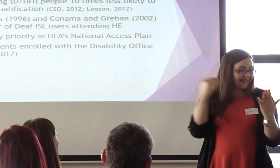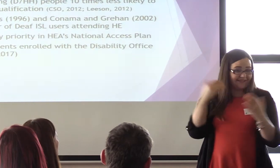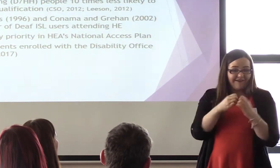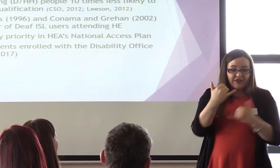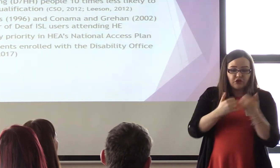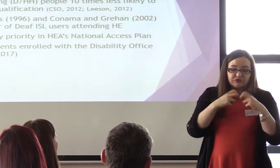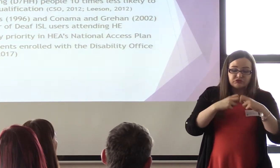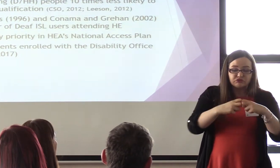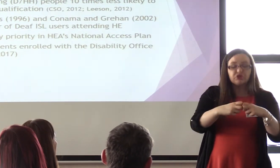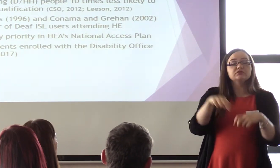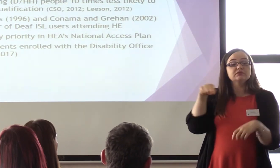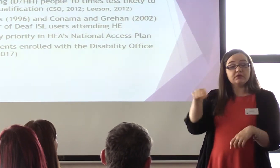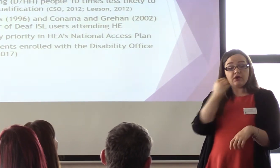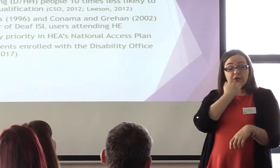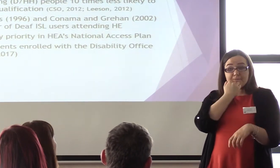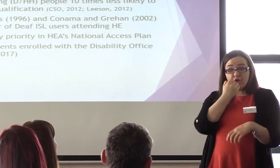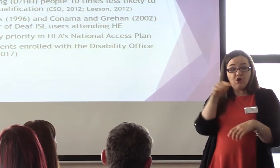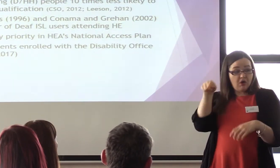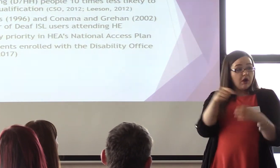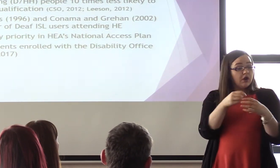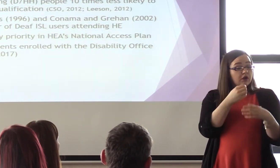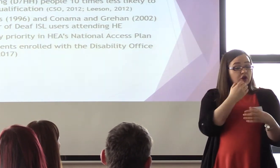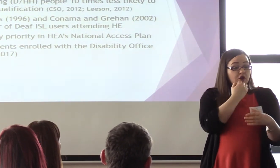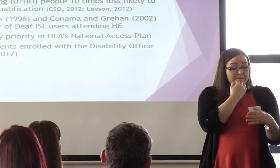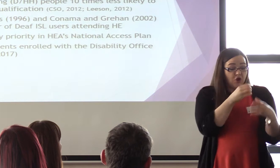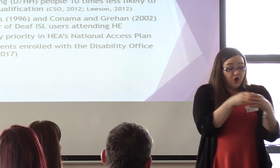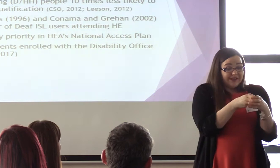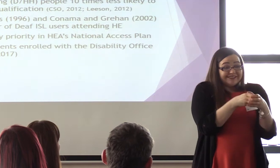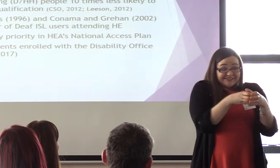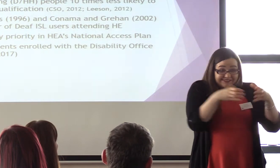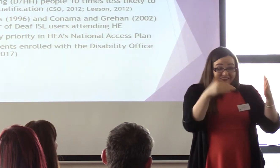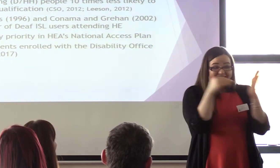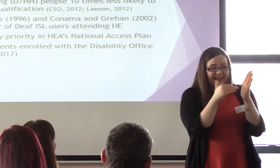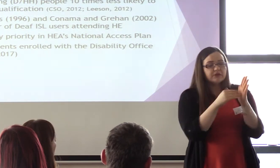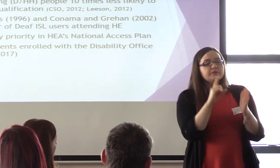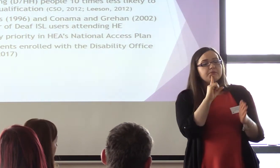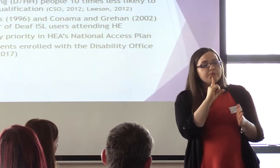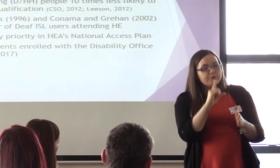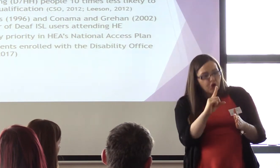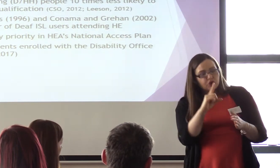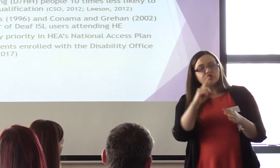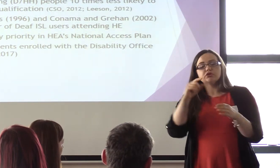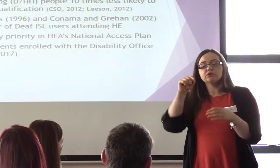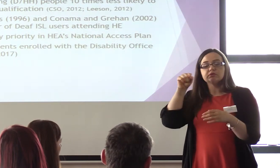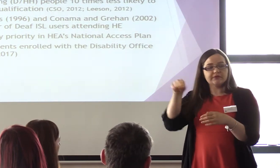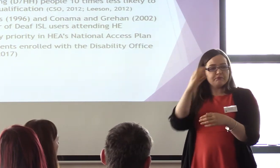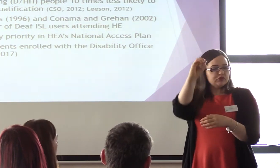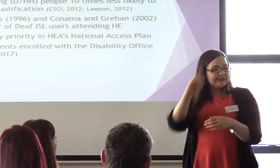research back in 2000 and have been doing so since 2008, and the number is on the increase, but